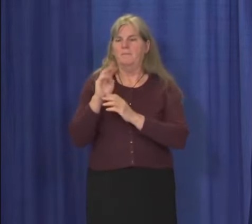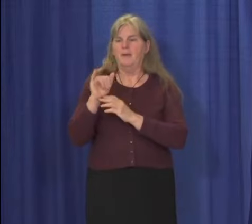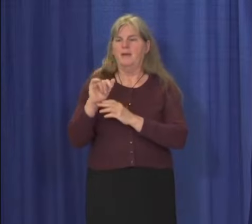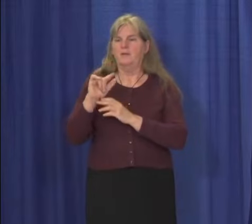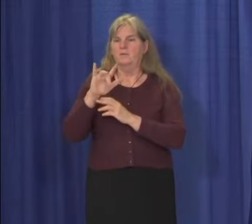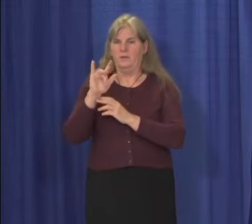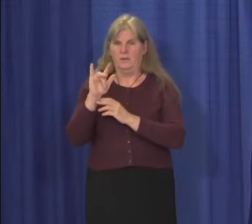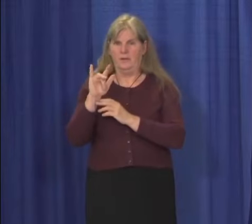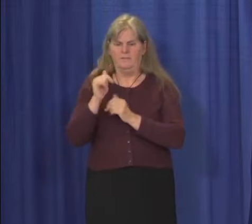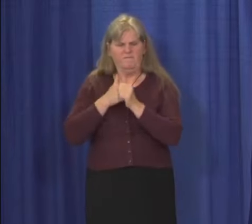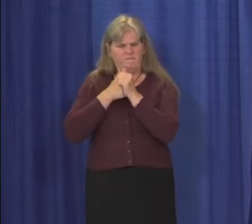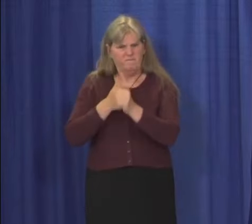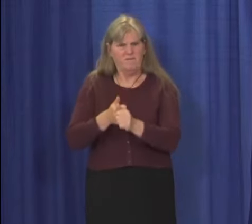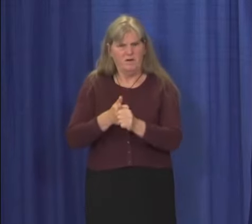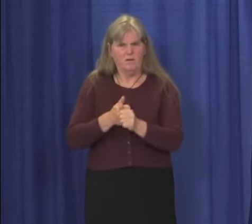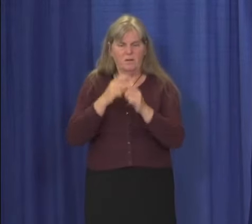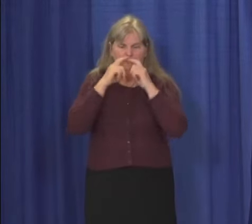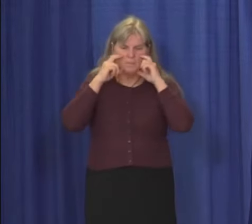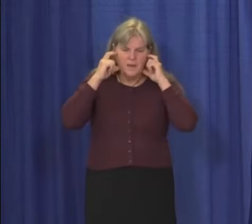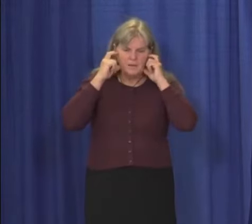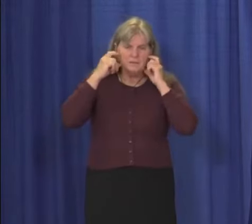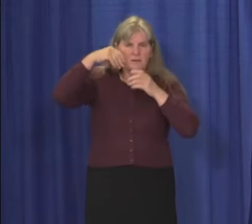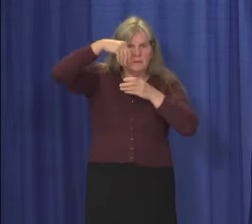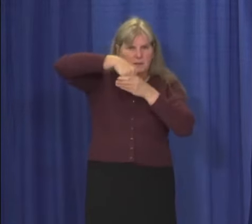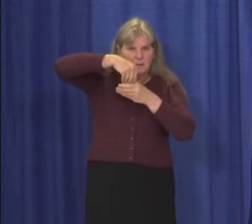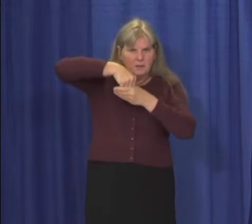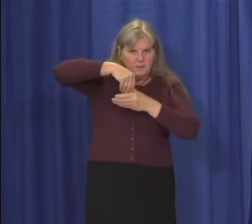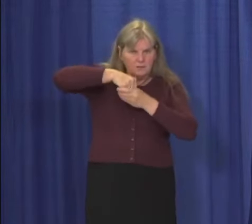current measures, masking indoors,